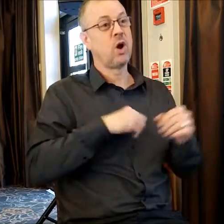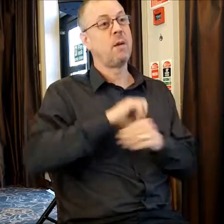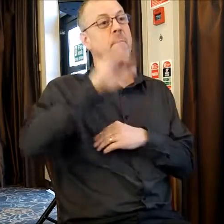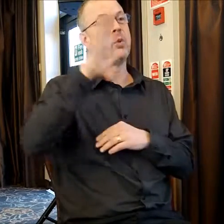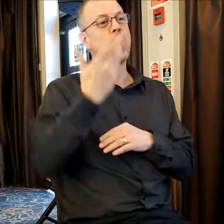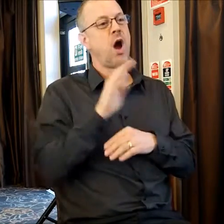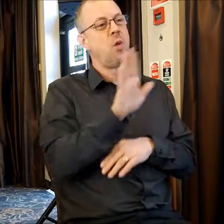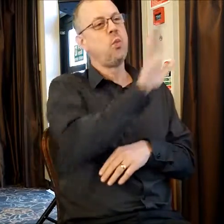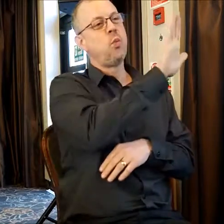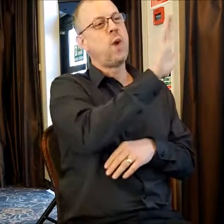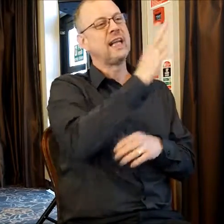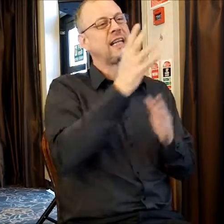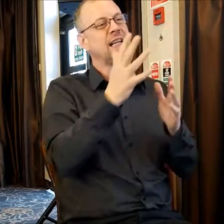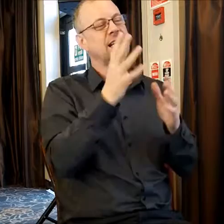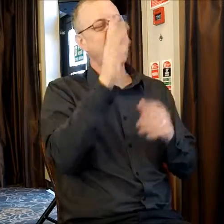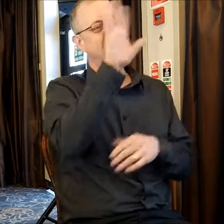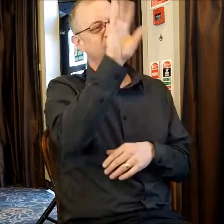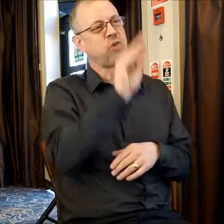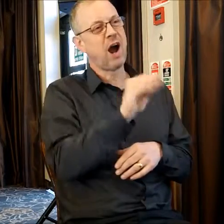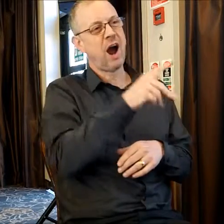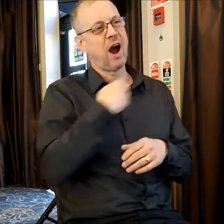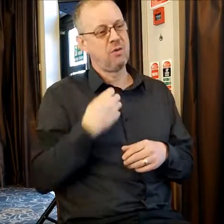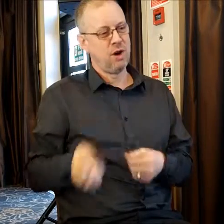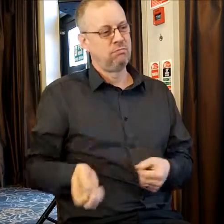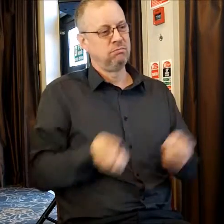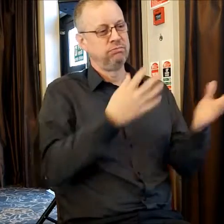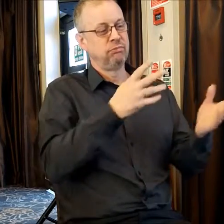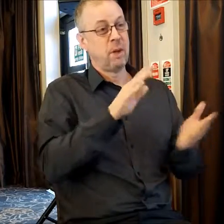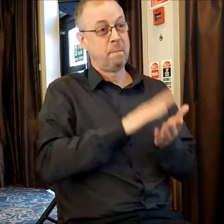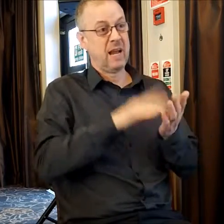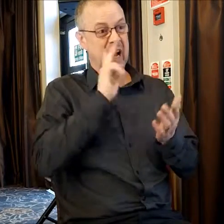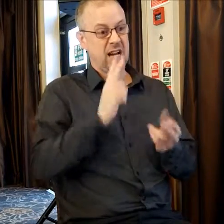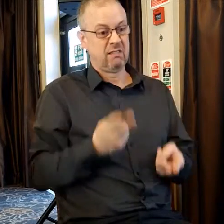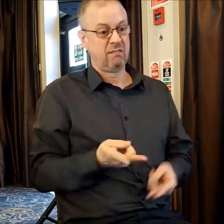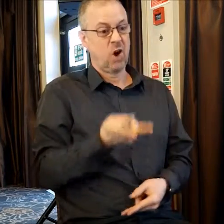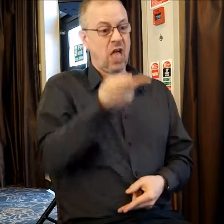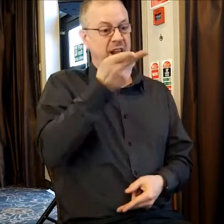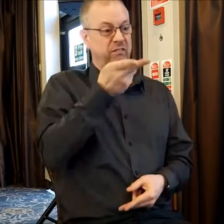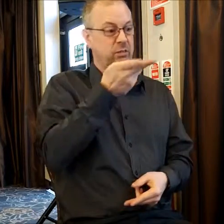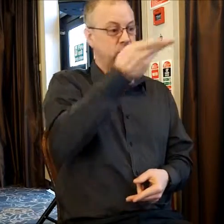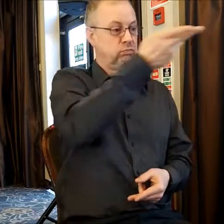simple forklift, we can unload that product onto trucks and we can take it anywhere we want to take it.